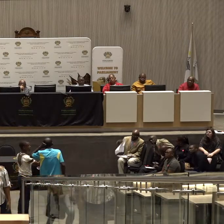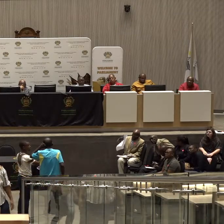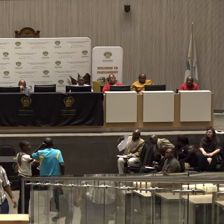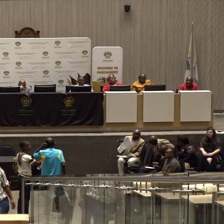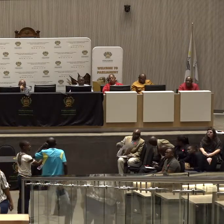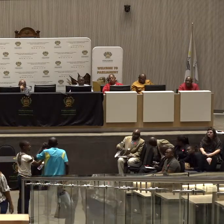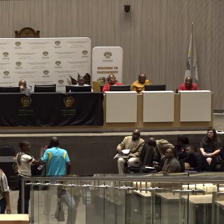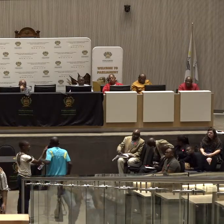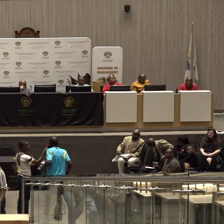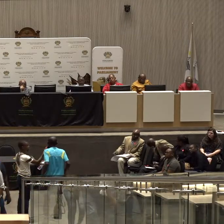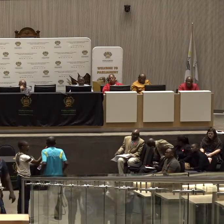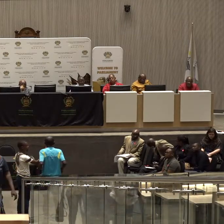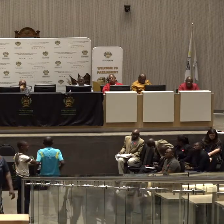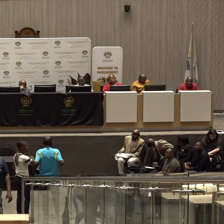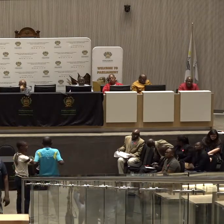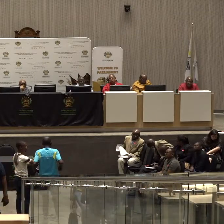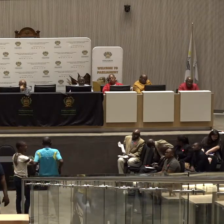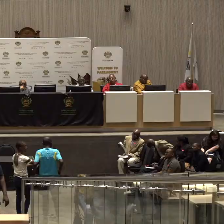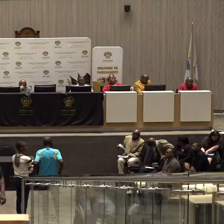foreign